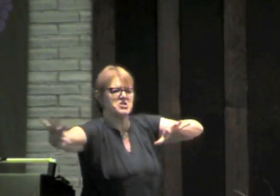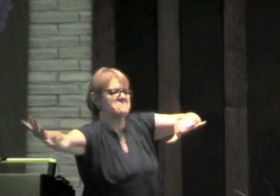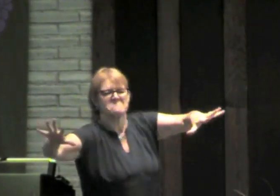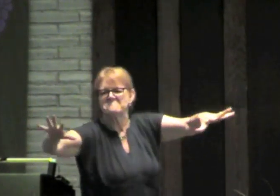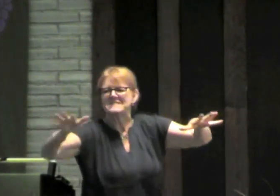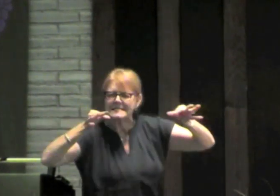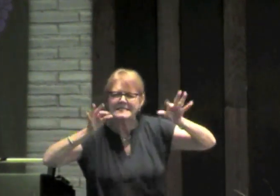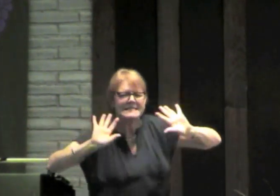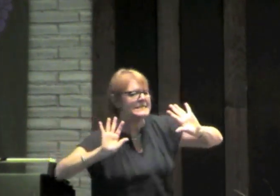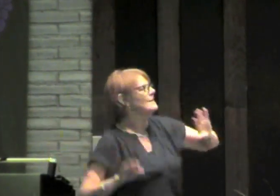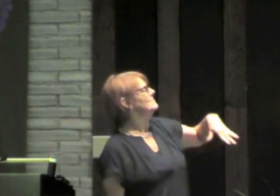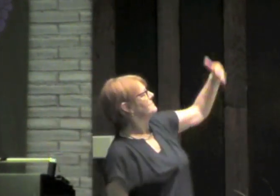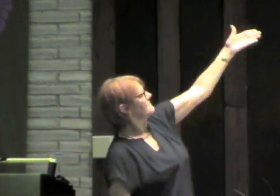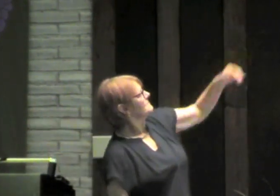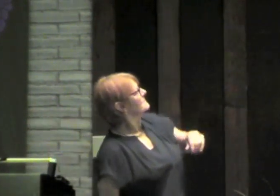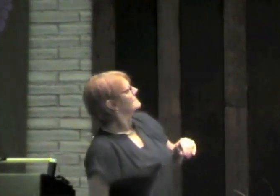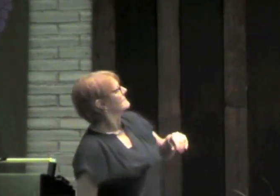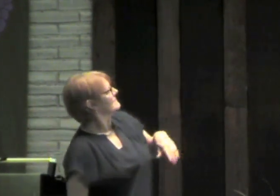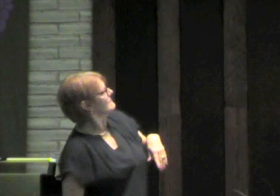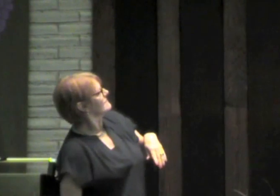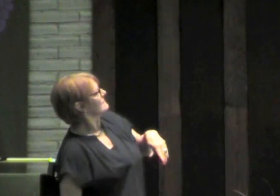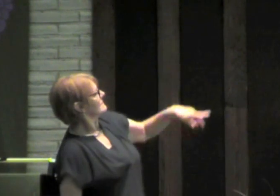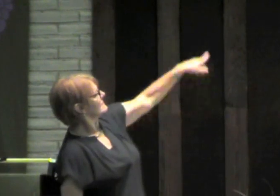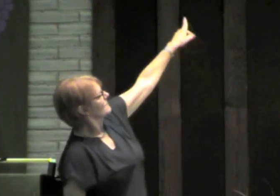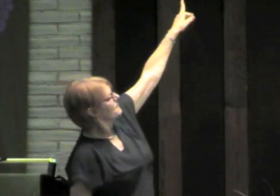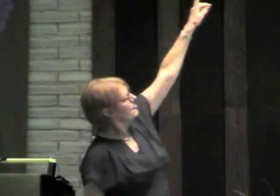was actually erected, but they're pretty close together.